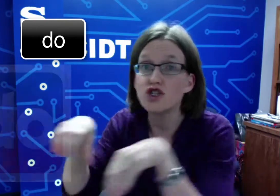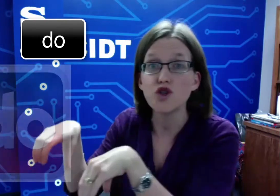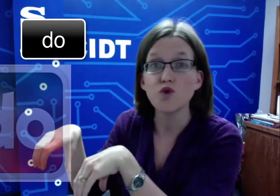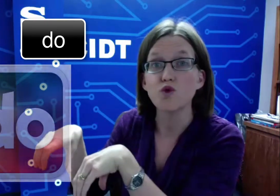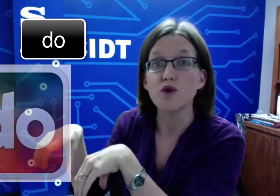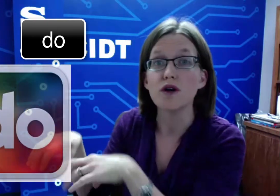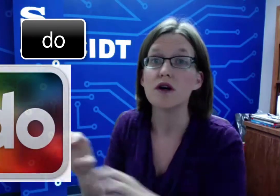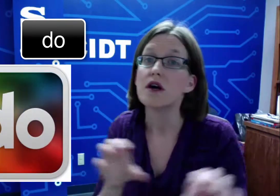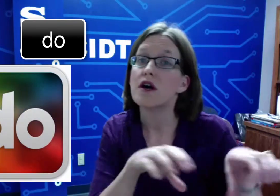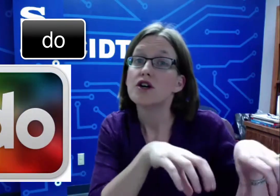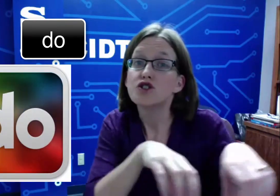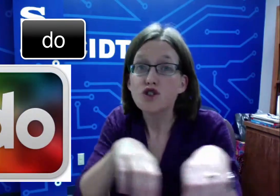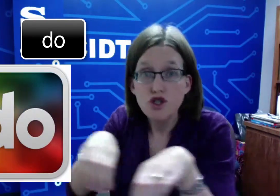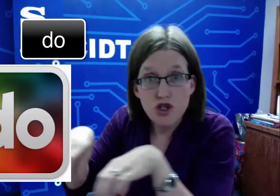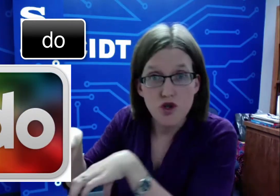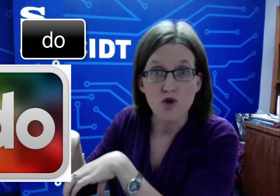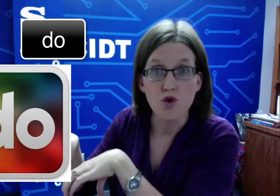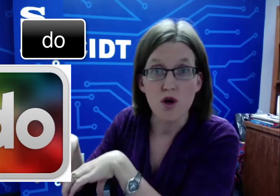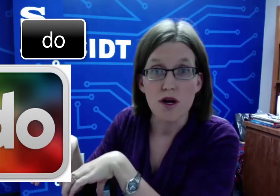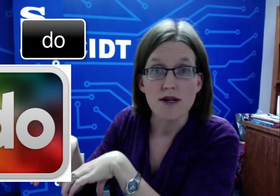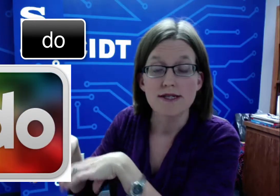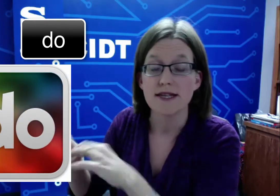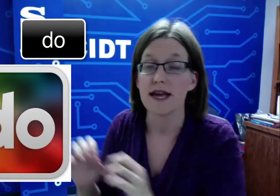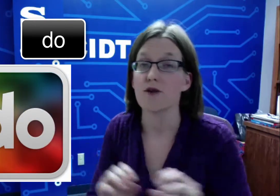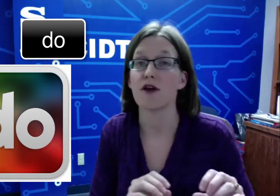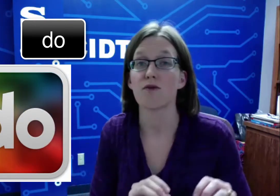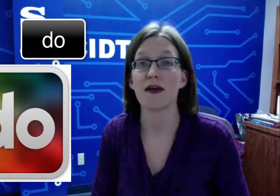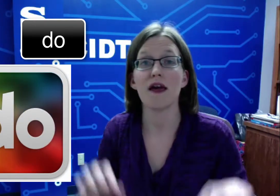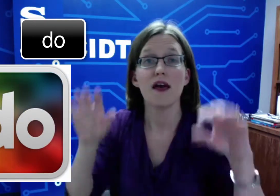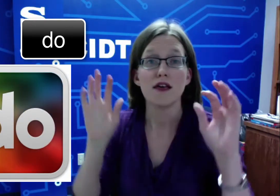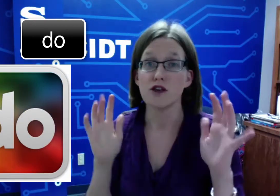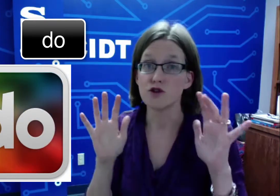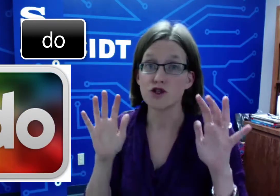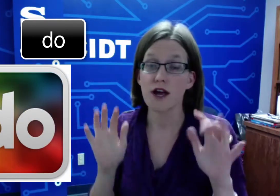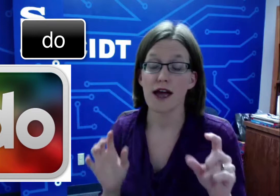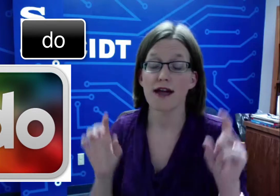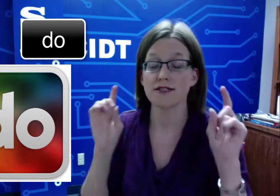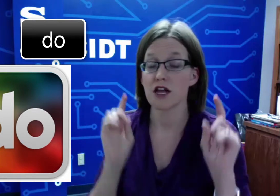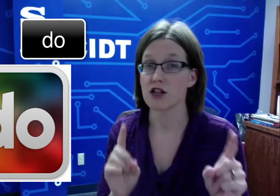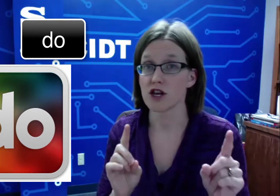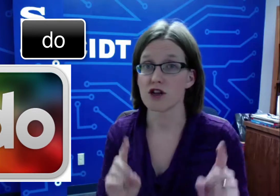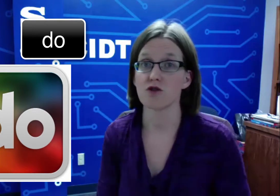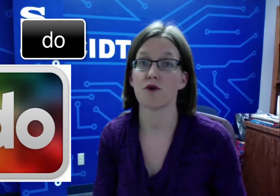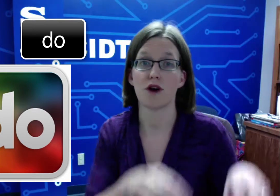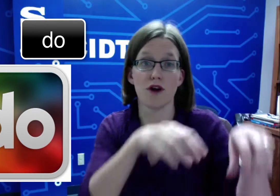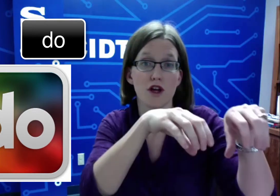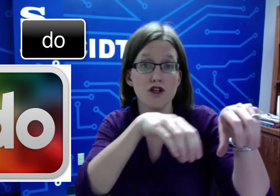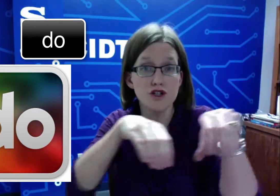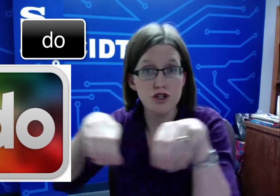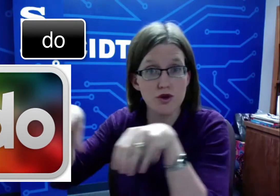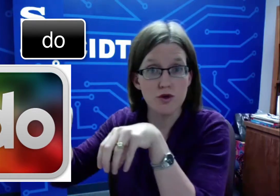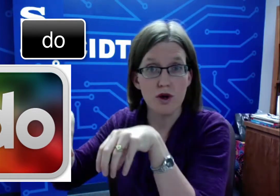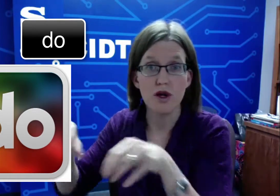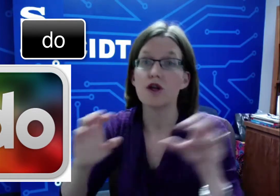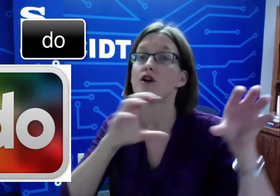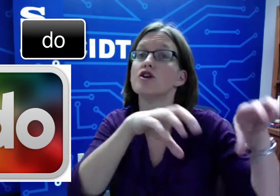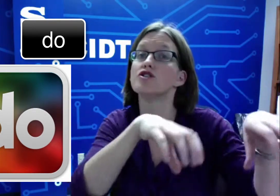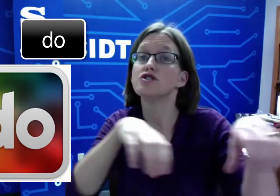do. Do. Say it with me. Use your hands. Look at the word. Do.